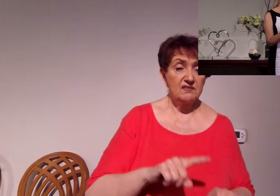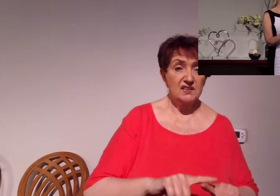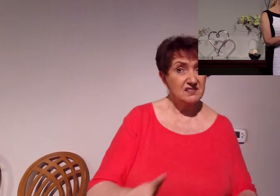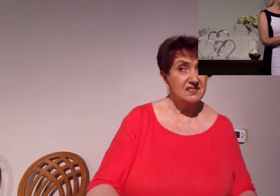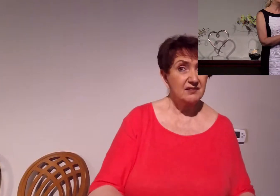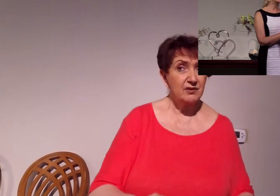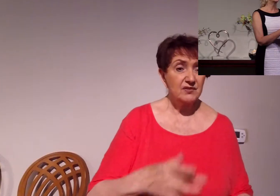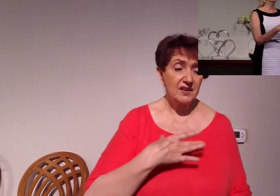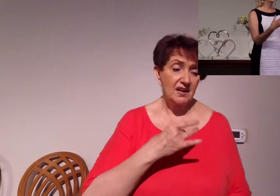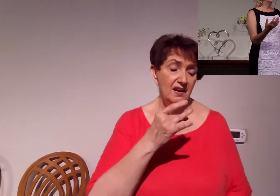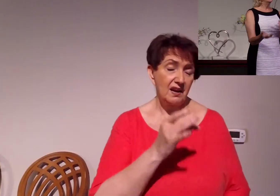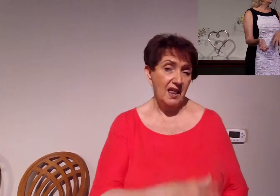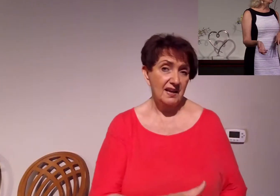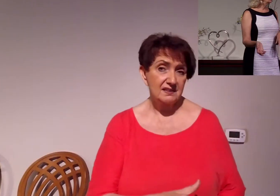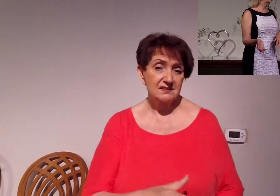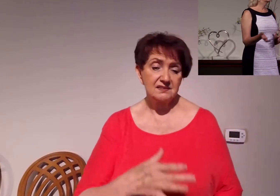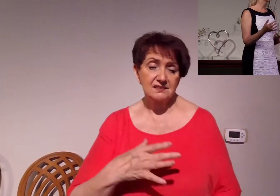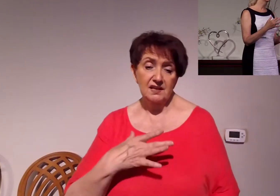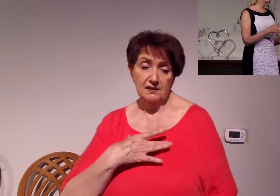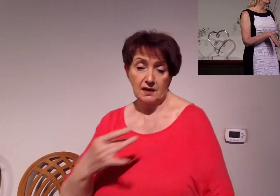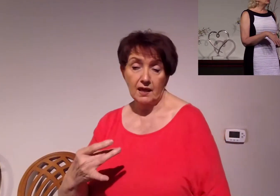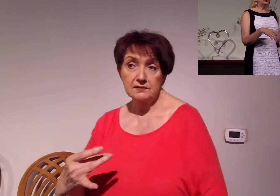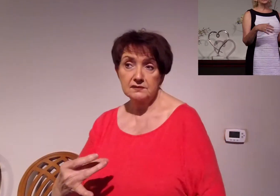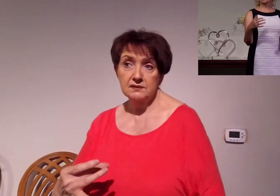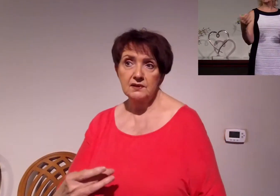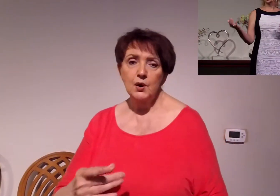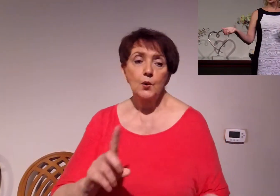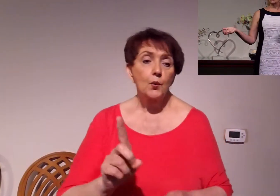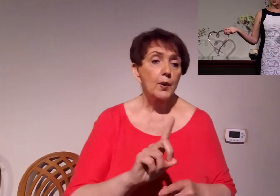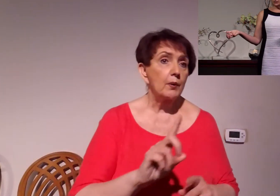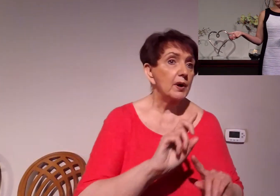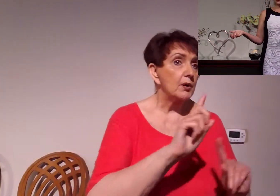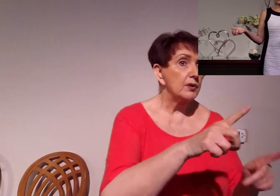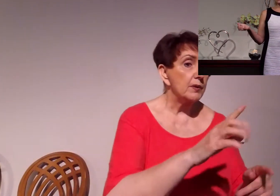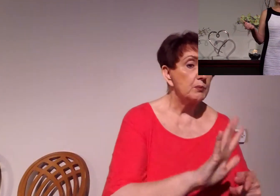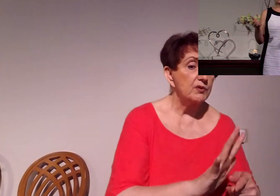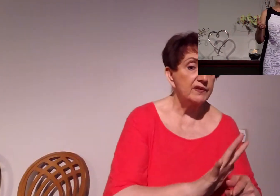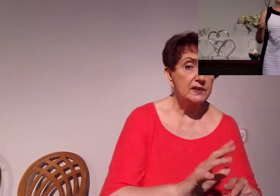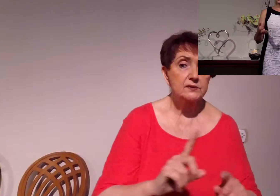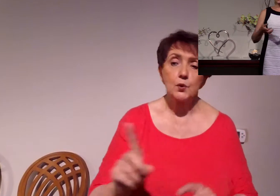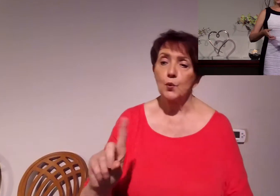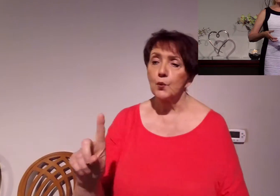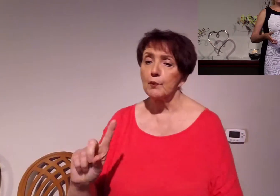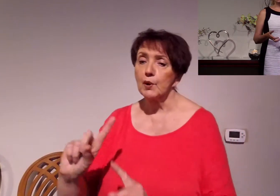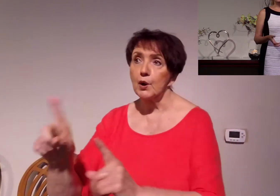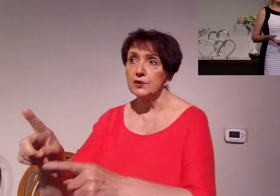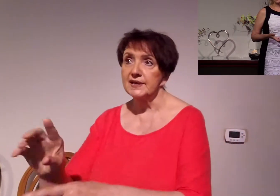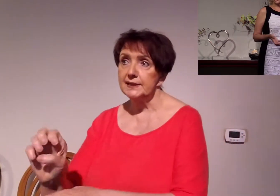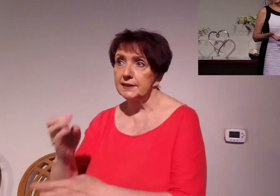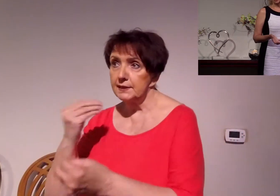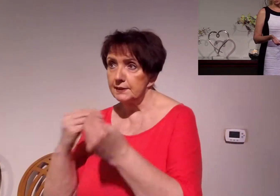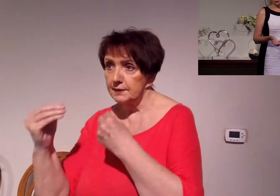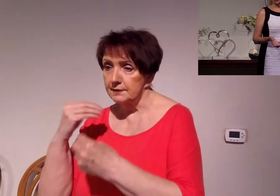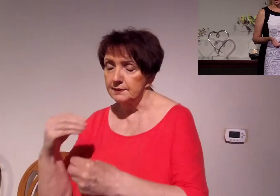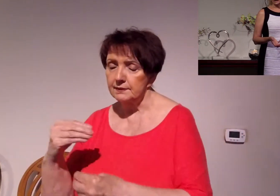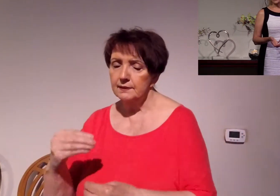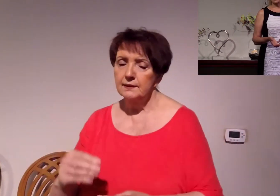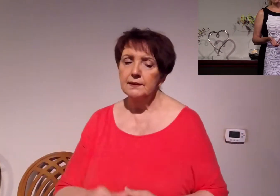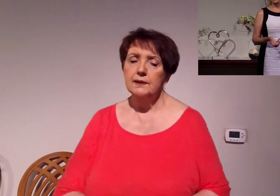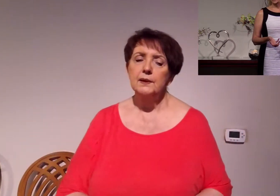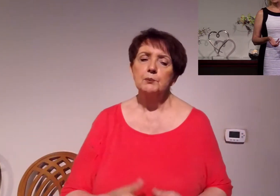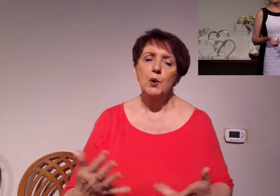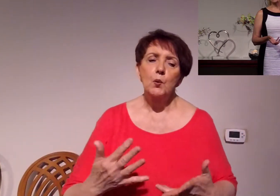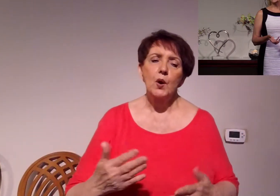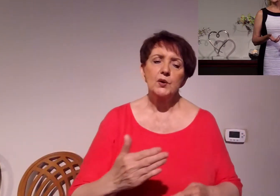dislikes and opinions and, where we're going to go to the movies or where we're going to go to eat. This is about what moves us forward in our